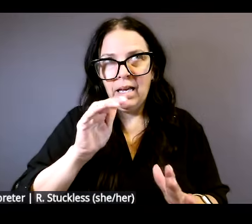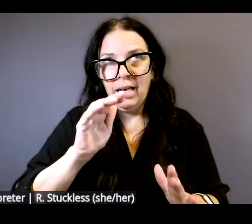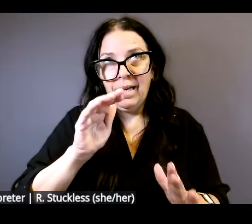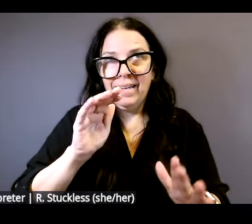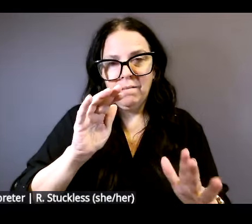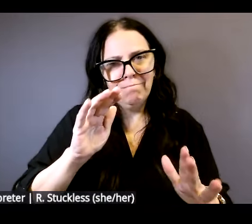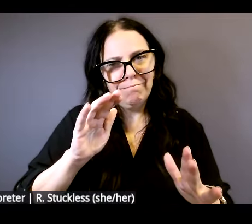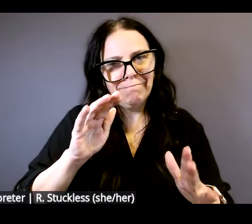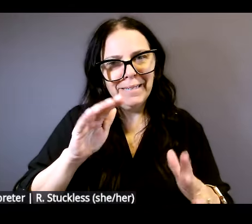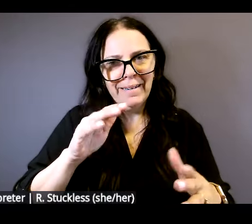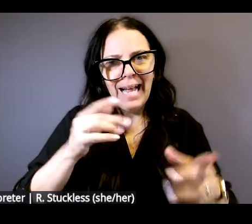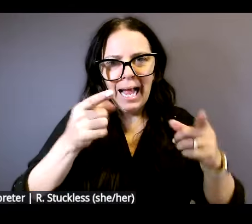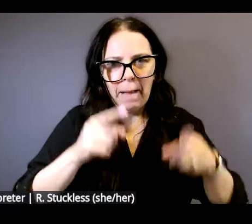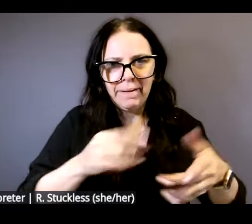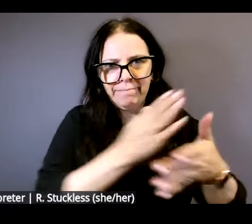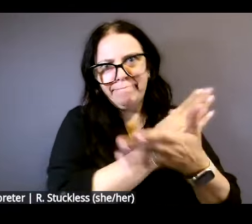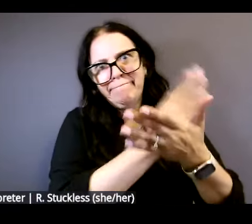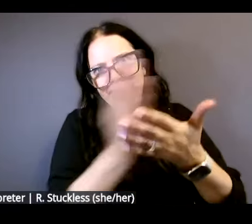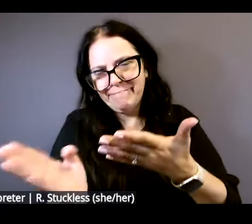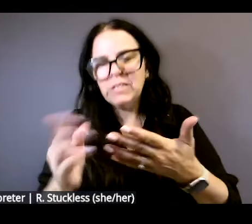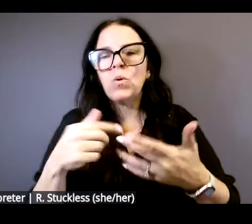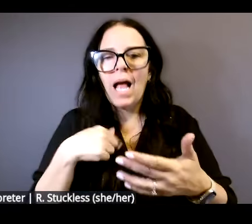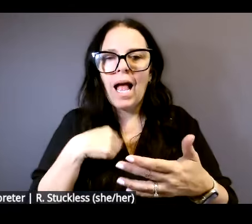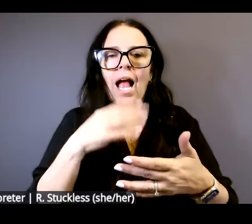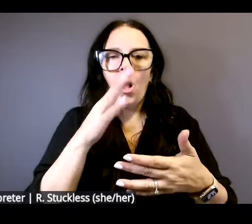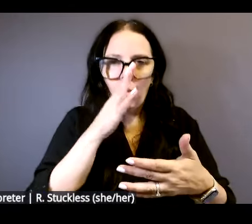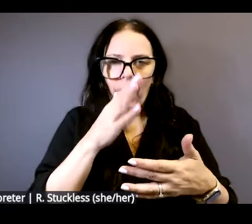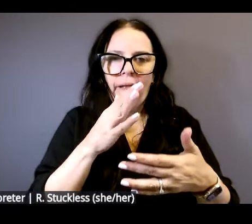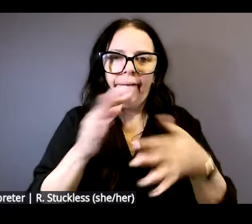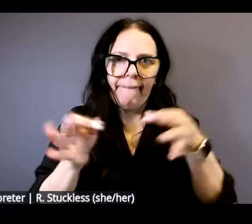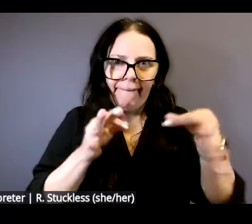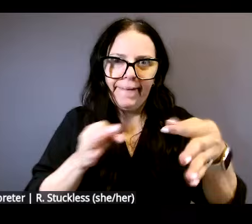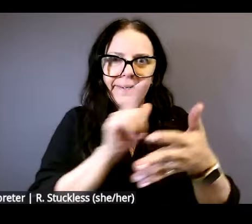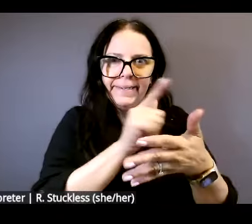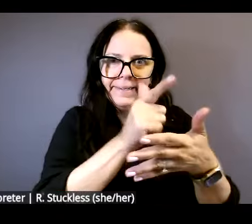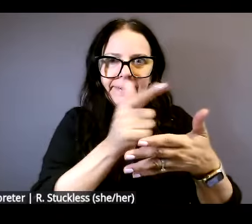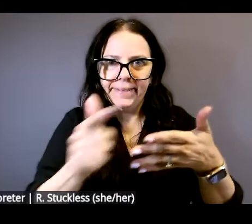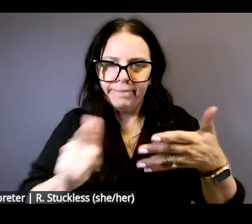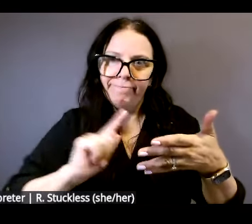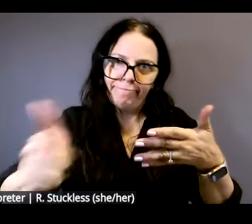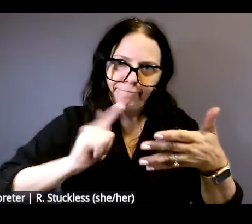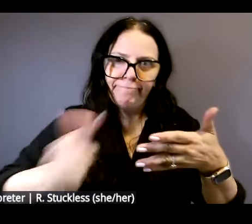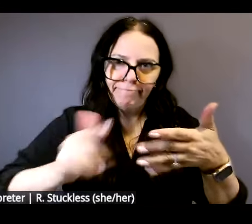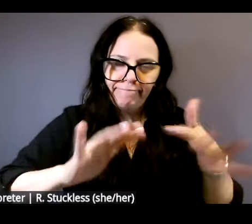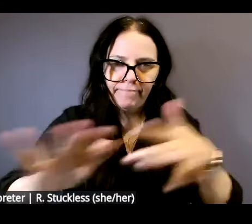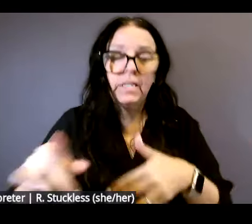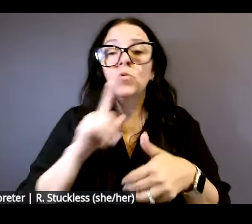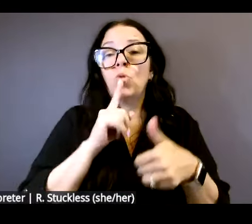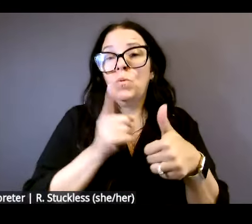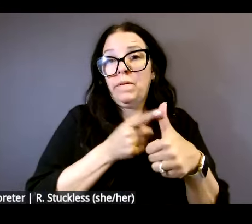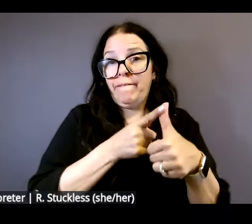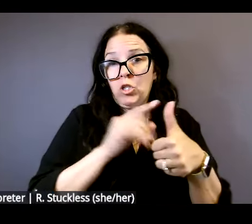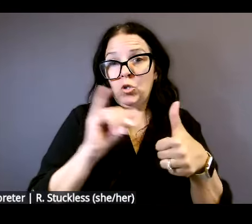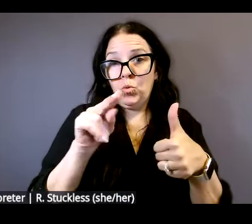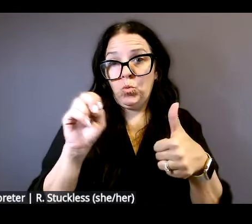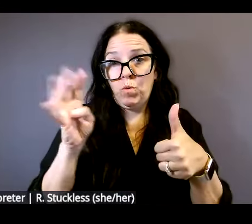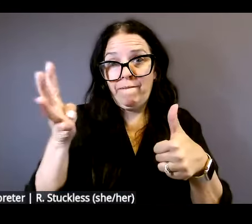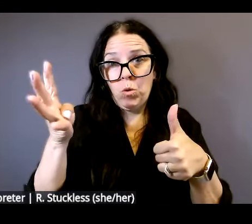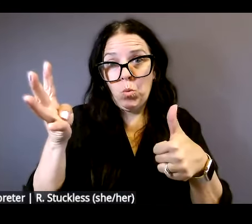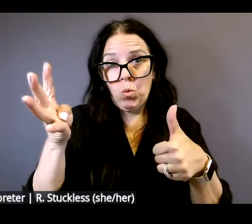from start to finish, the back and forth that we've had. So it starts first on June 4th, pulling up